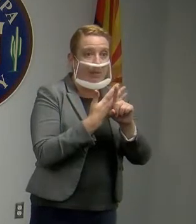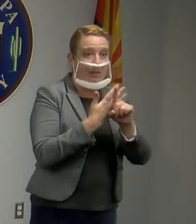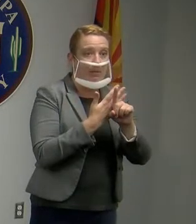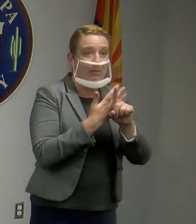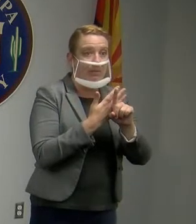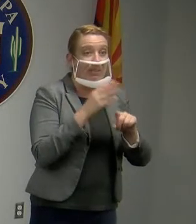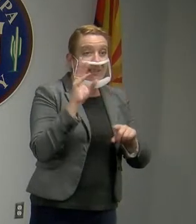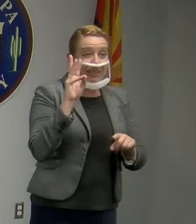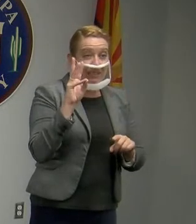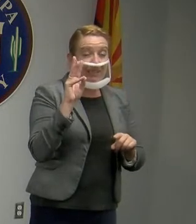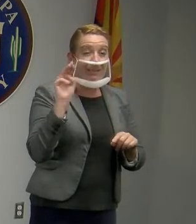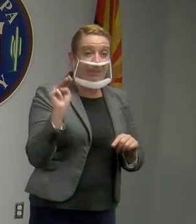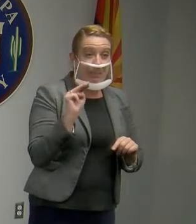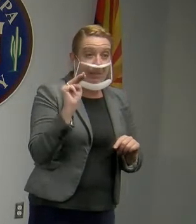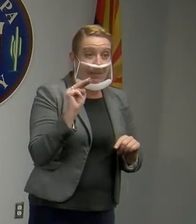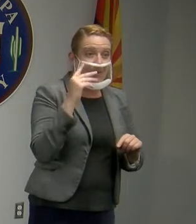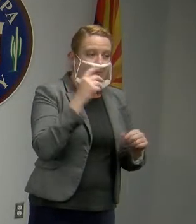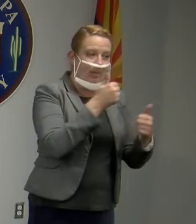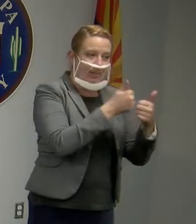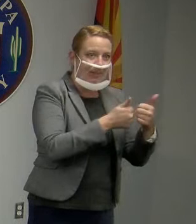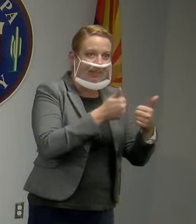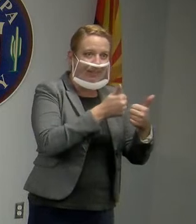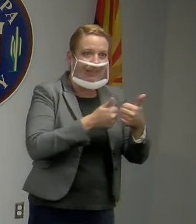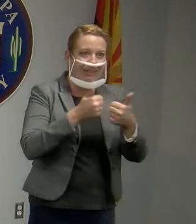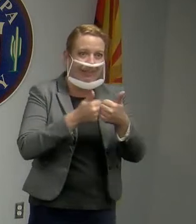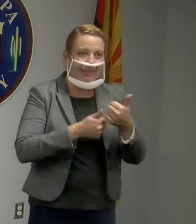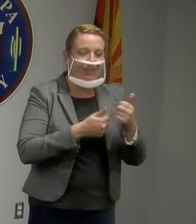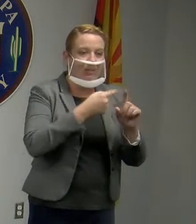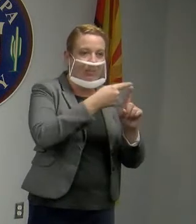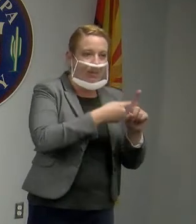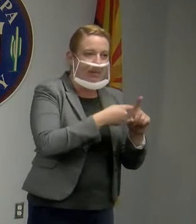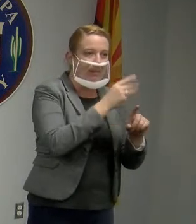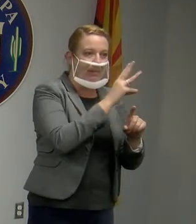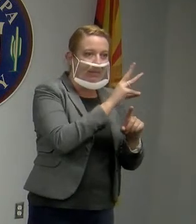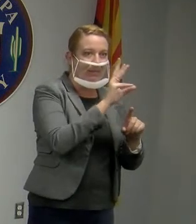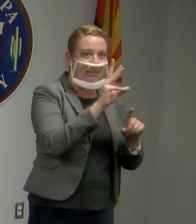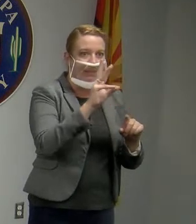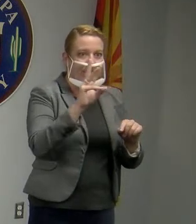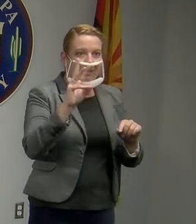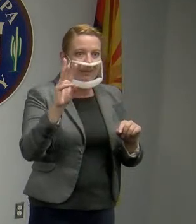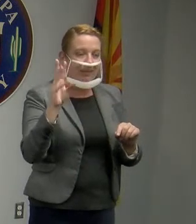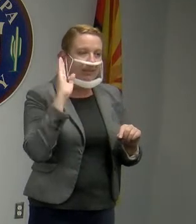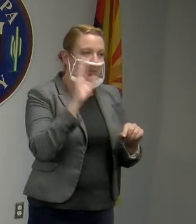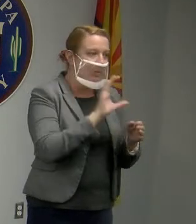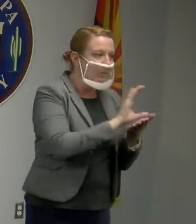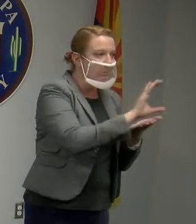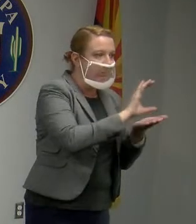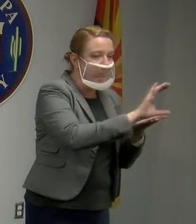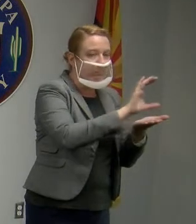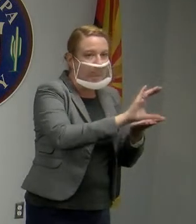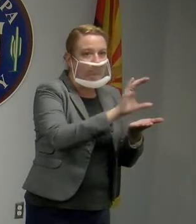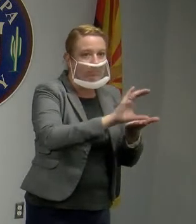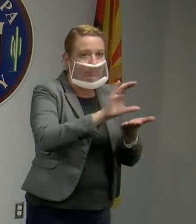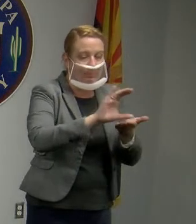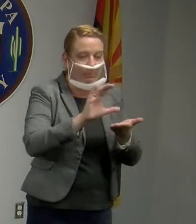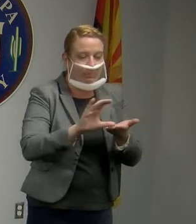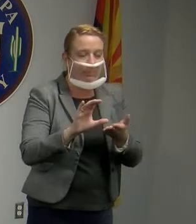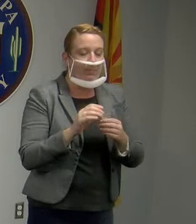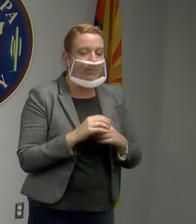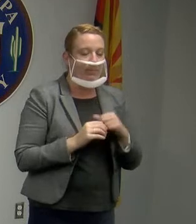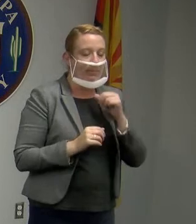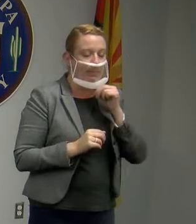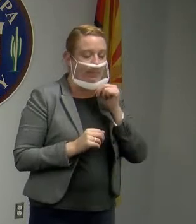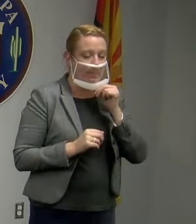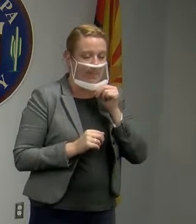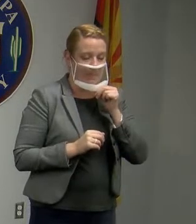$6 million per month clip to utilize all the funds. And yet we're aware of other programs that in a very short period